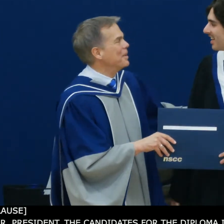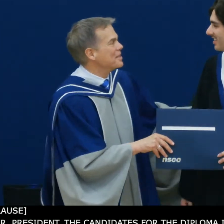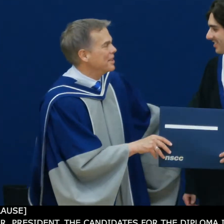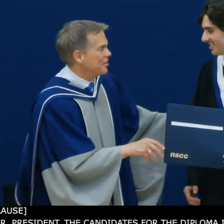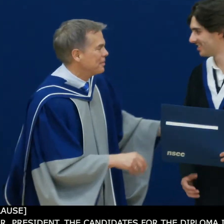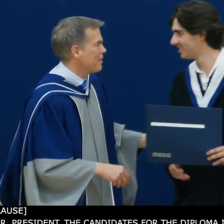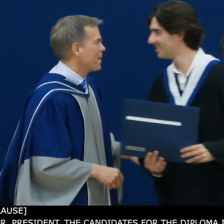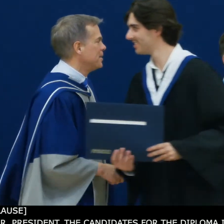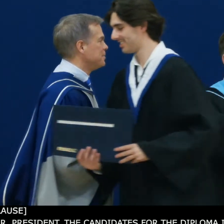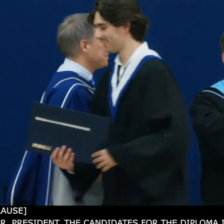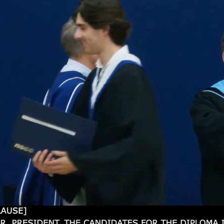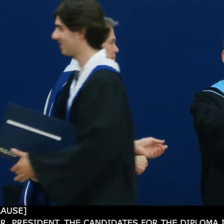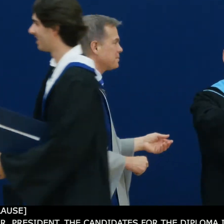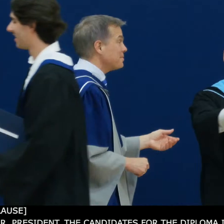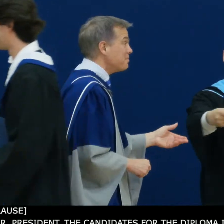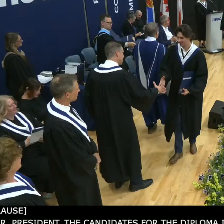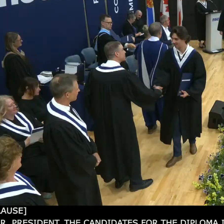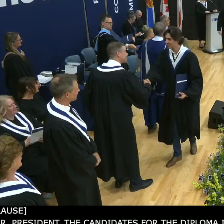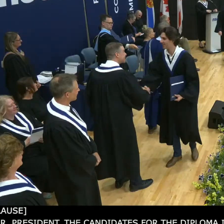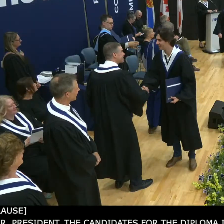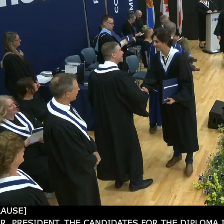Josh DeVries.